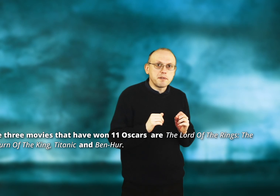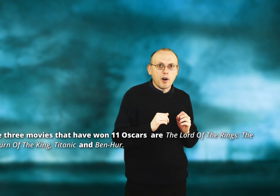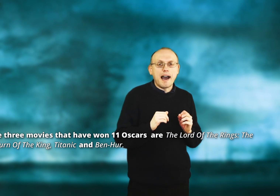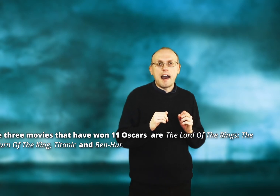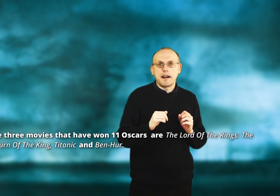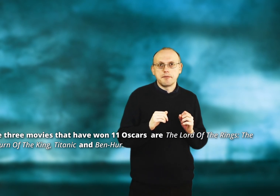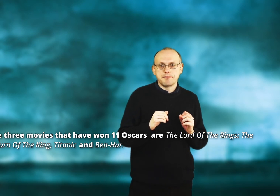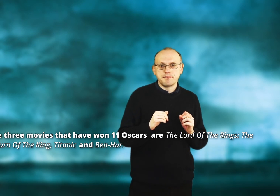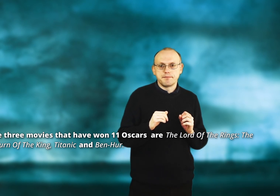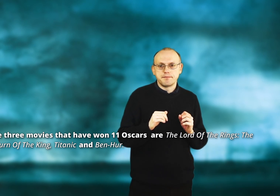are.